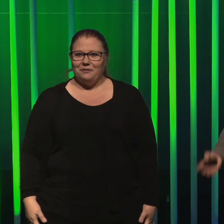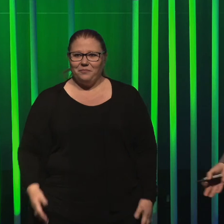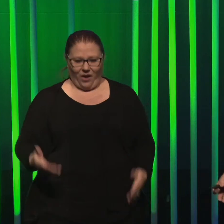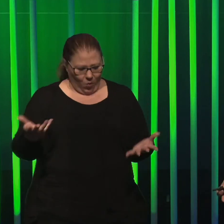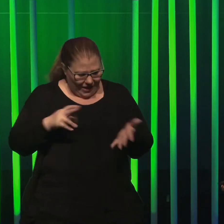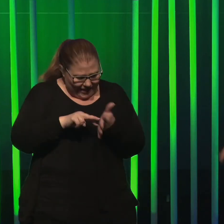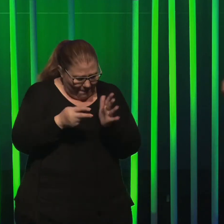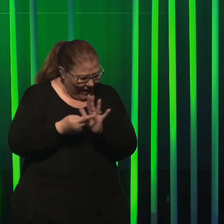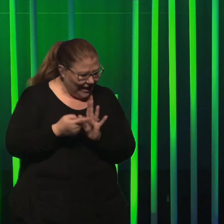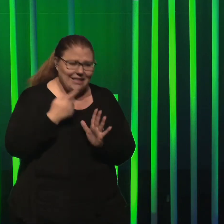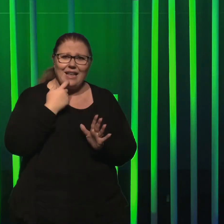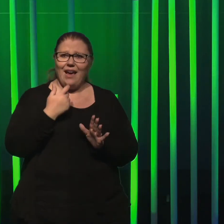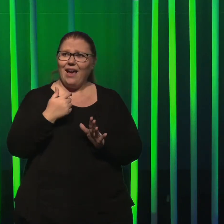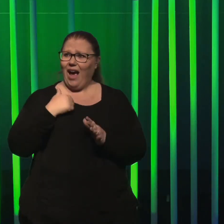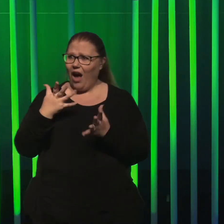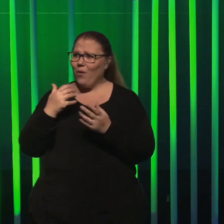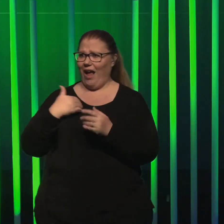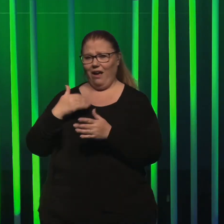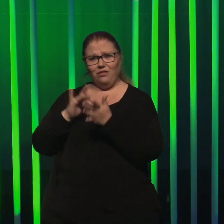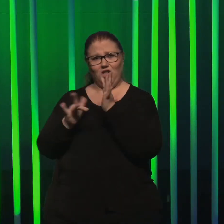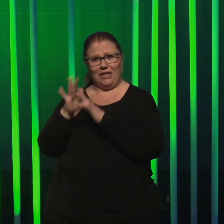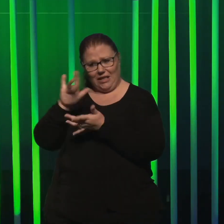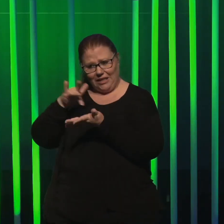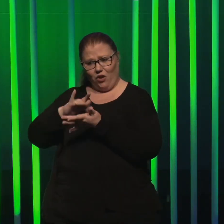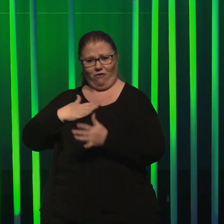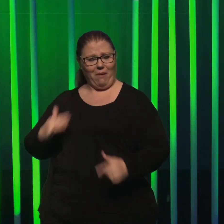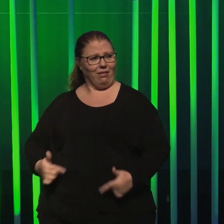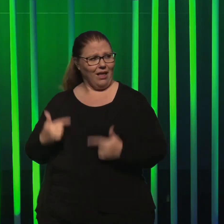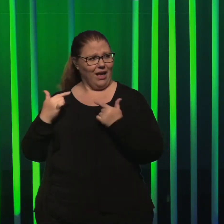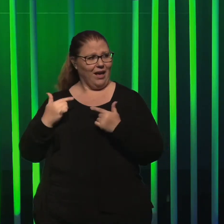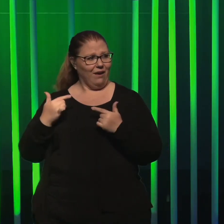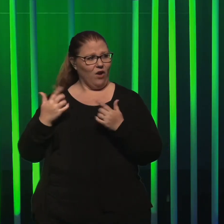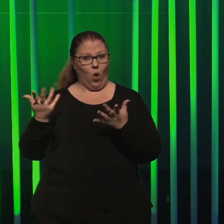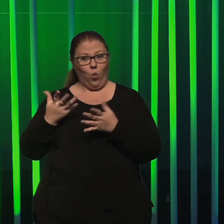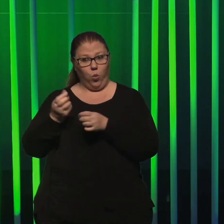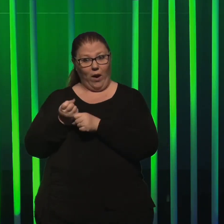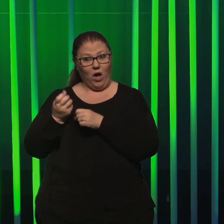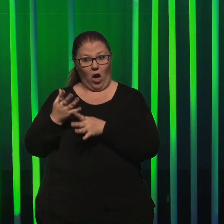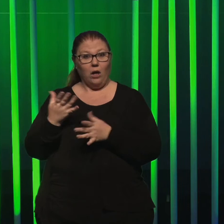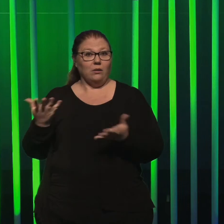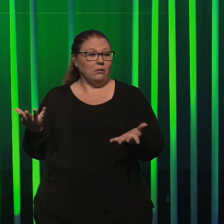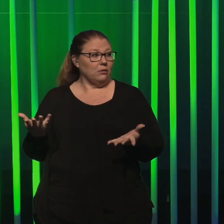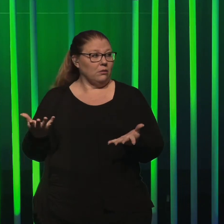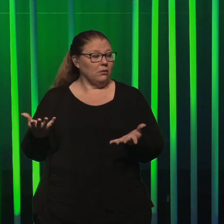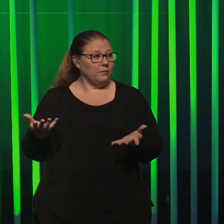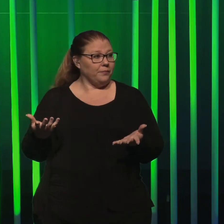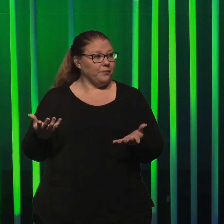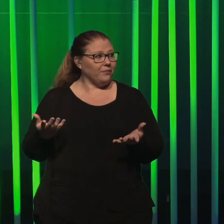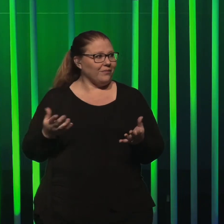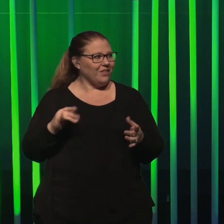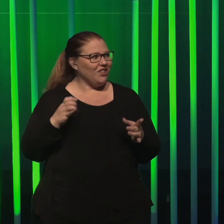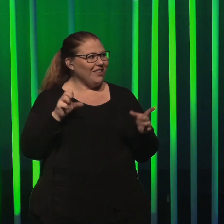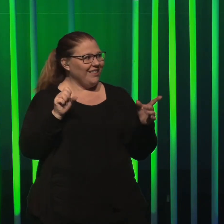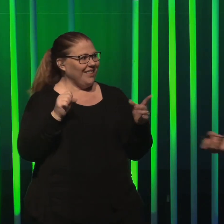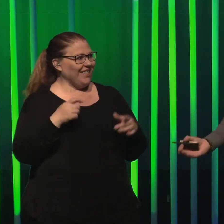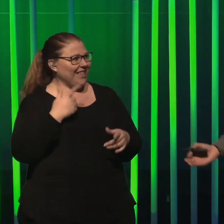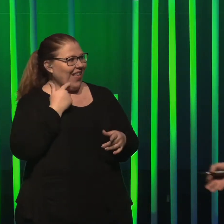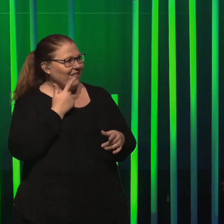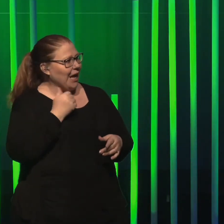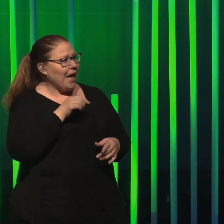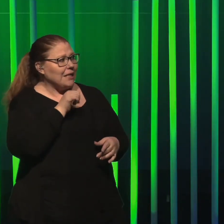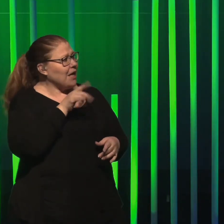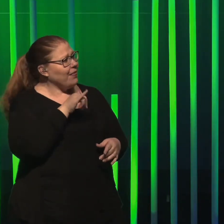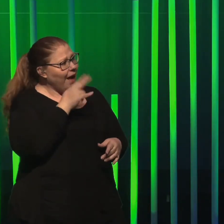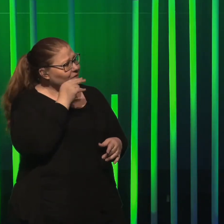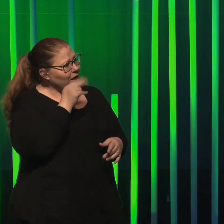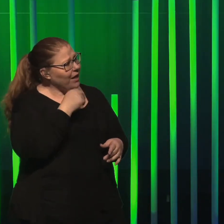that even mean, though, to say, I'm going to have Jesus be the center of my life? Here's what the fruit of that, I think, happened. Like, Jess is laughing at me singing. Well, it's not that